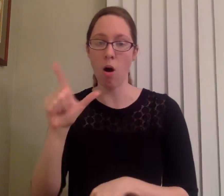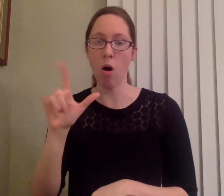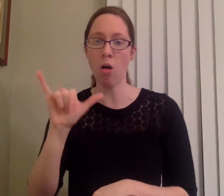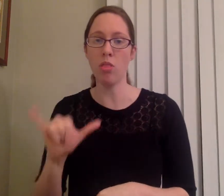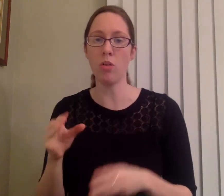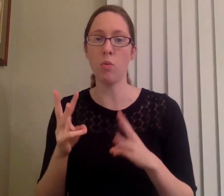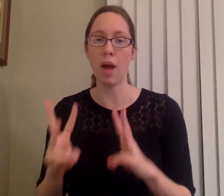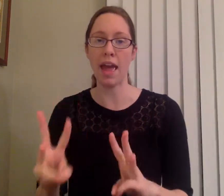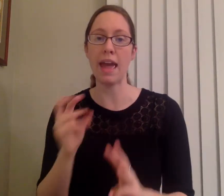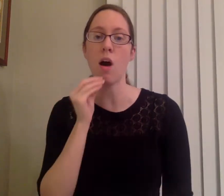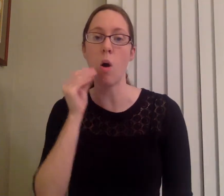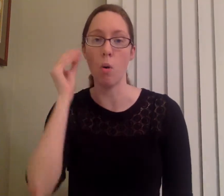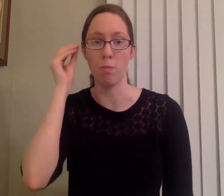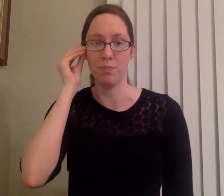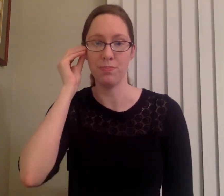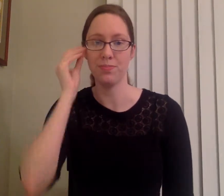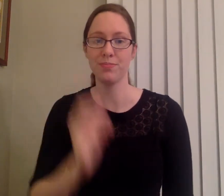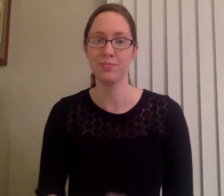all the way home.